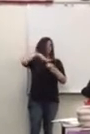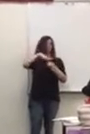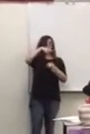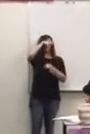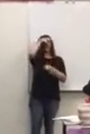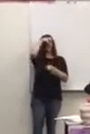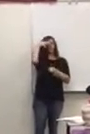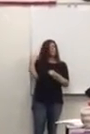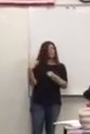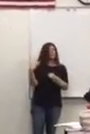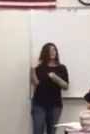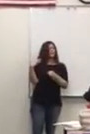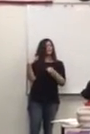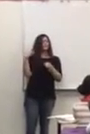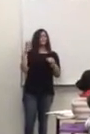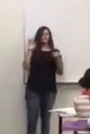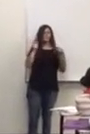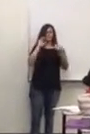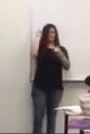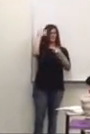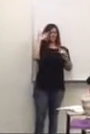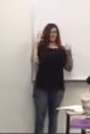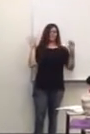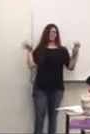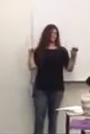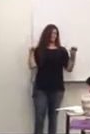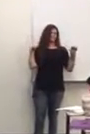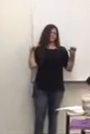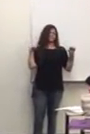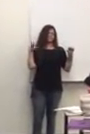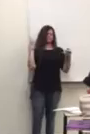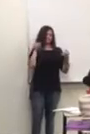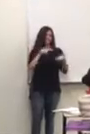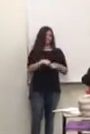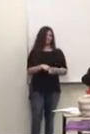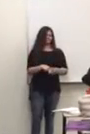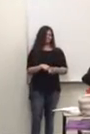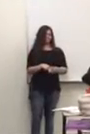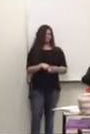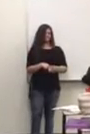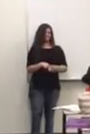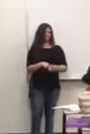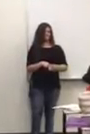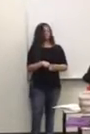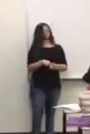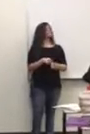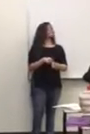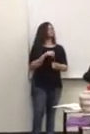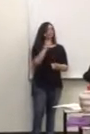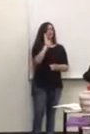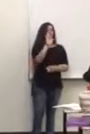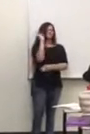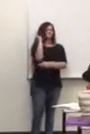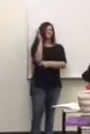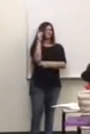with his little sun arms? No, it is not. It makes your presentation look cheap and tacky.